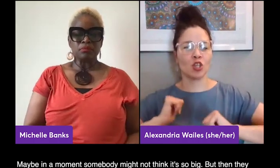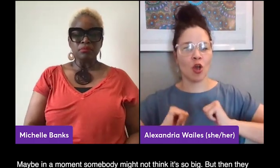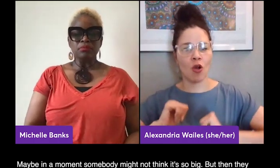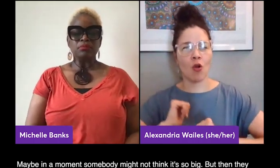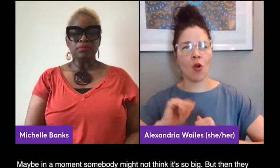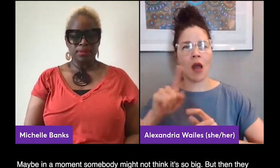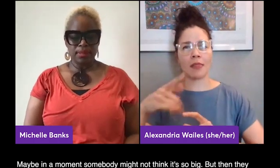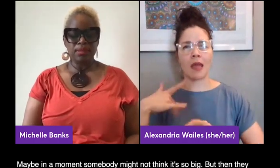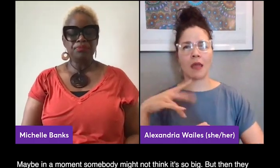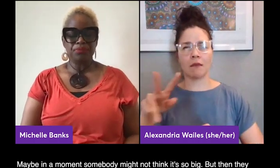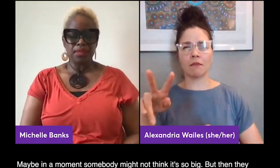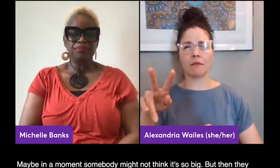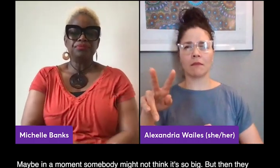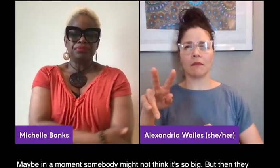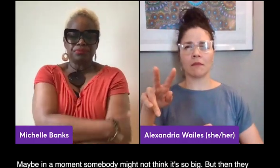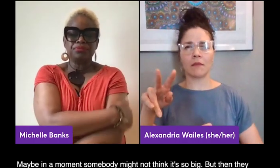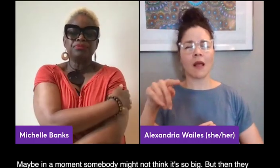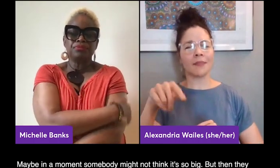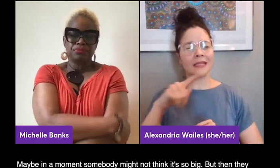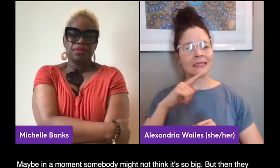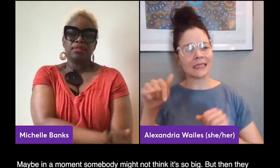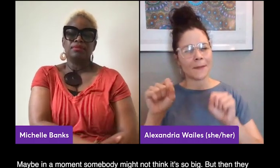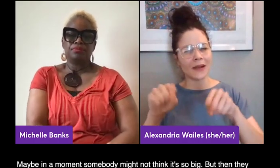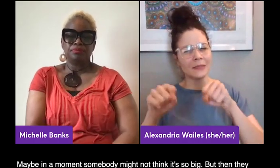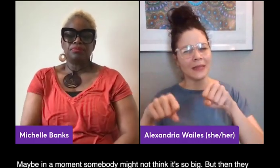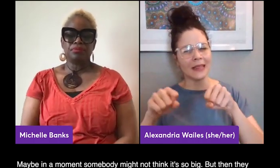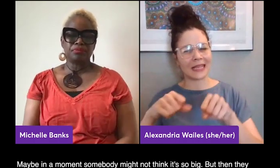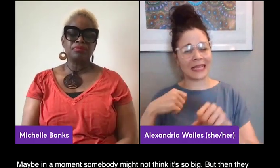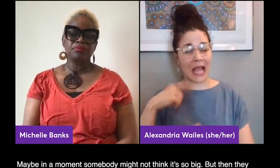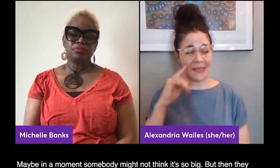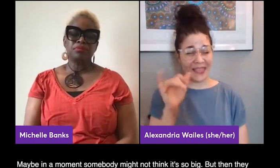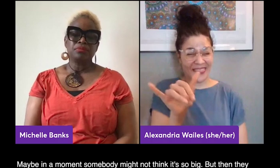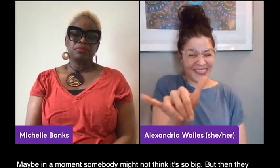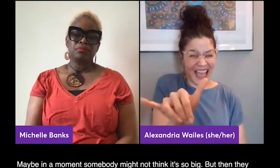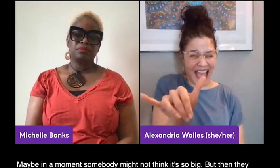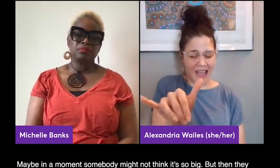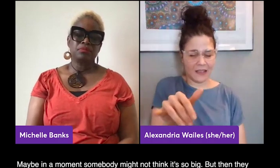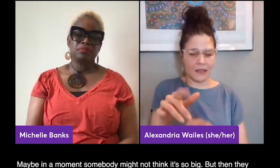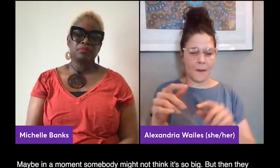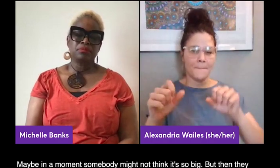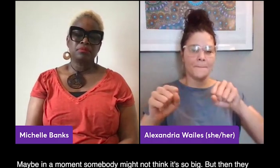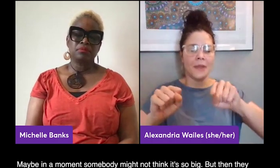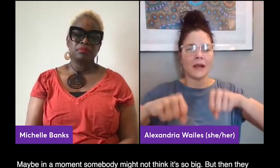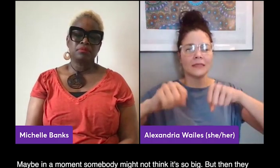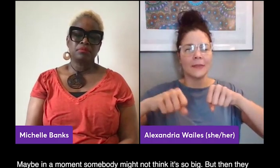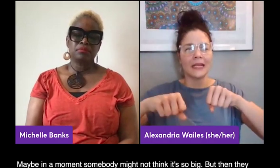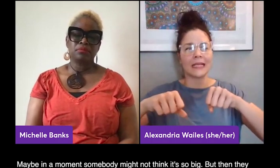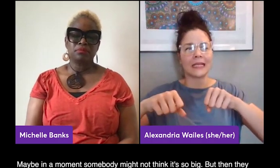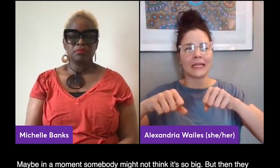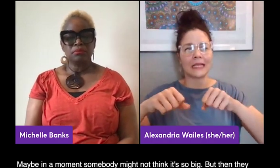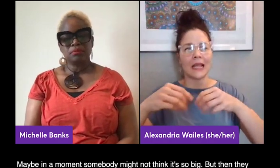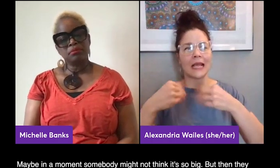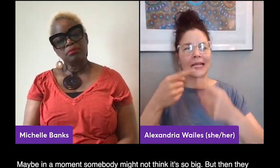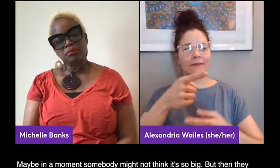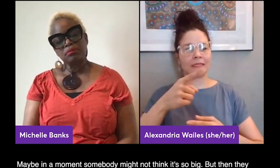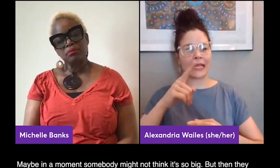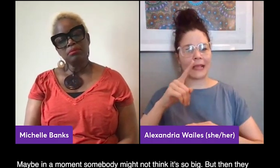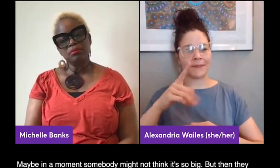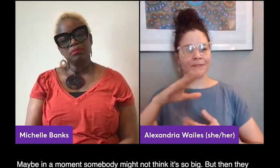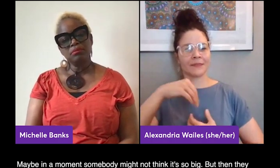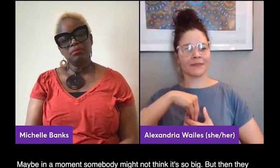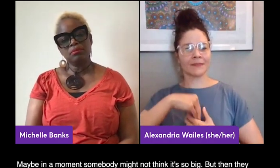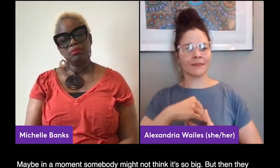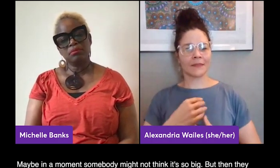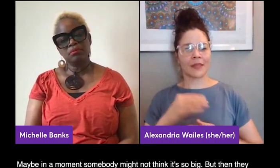but then they go to experience the show, and they see that it is a possibility, that art is a possibility, and it gives them